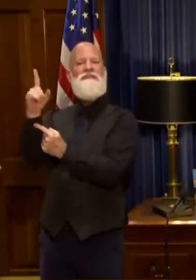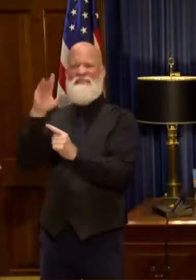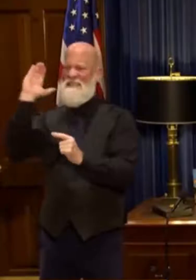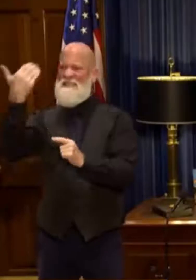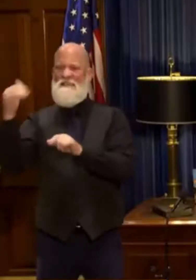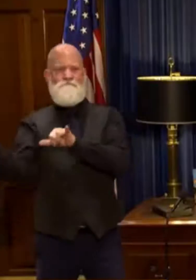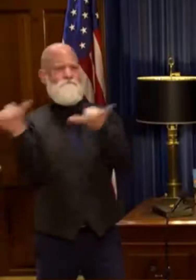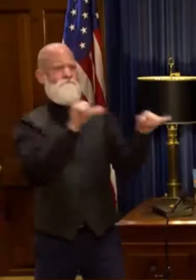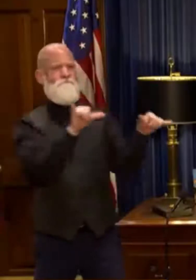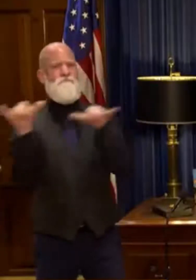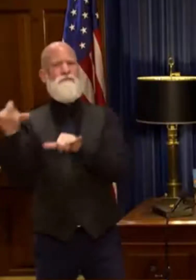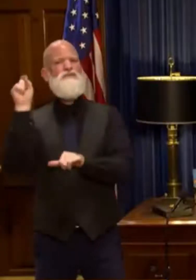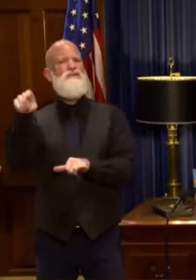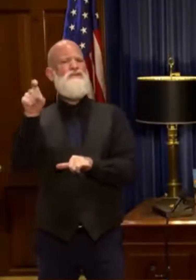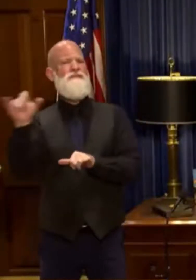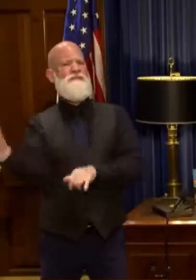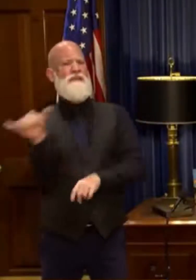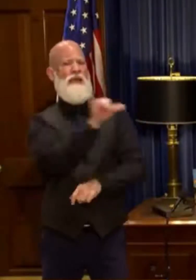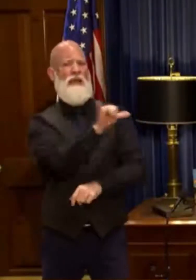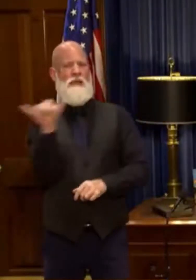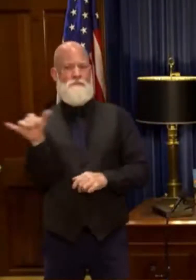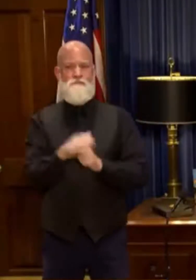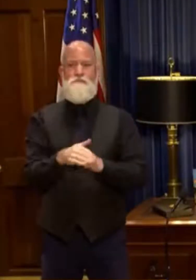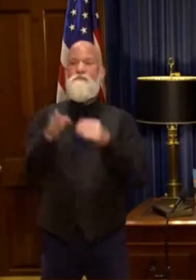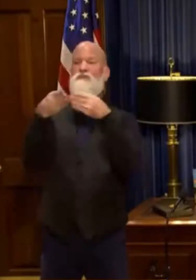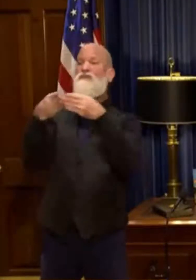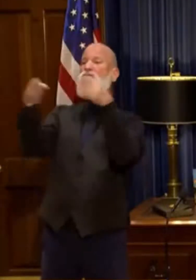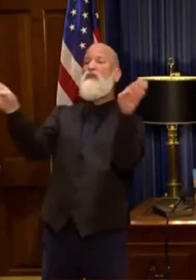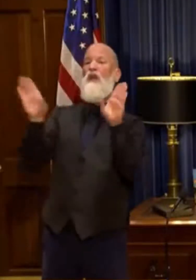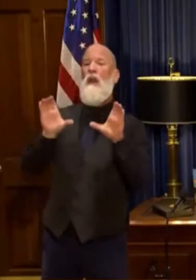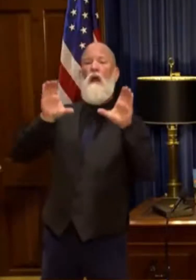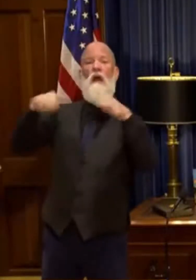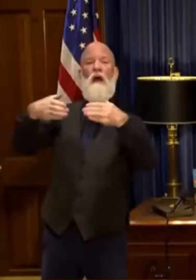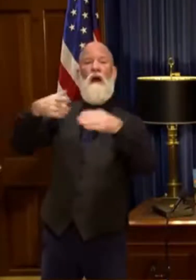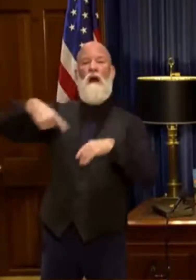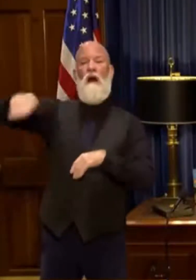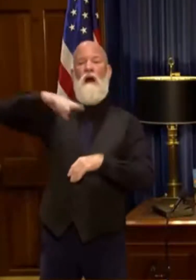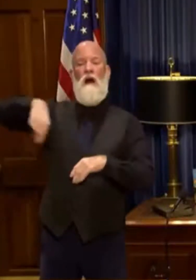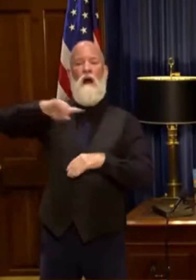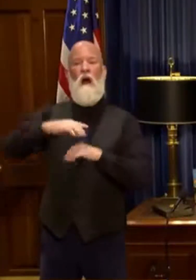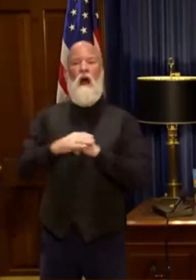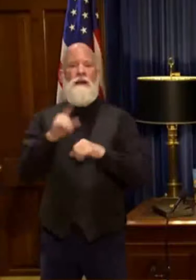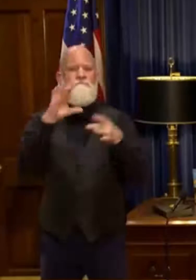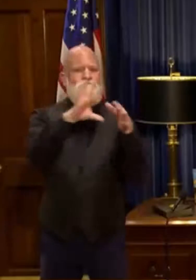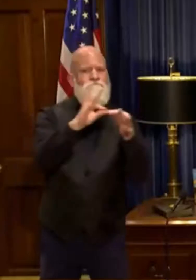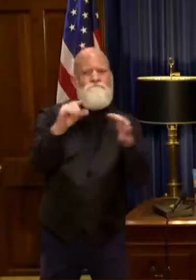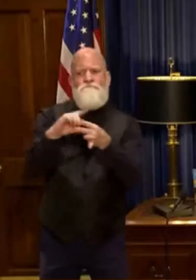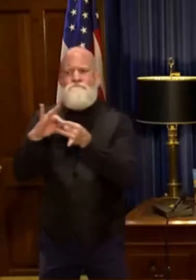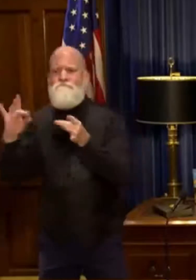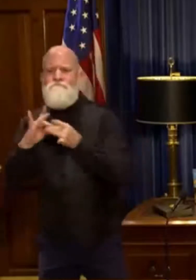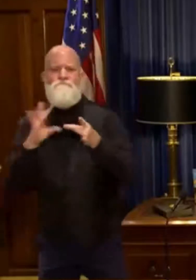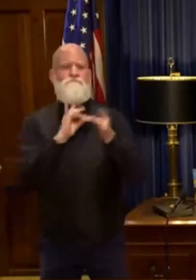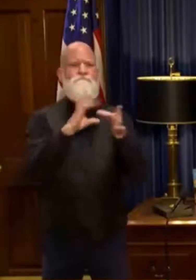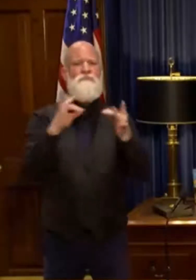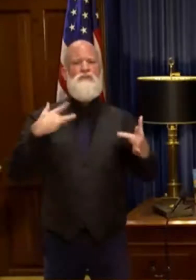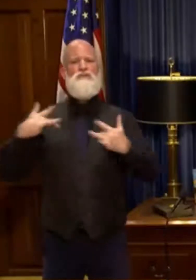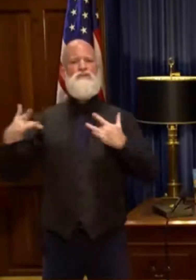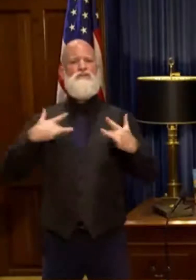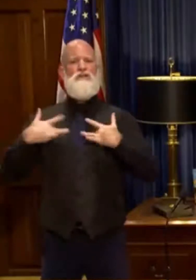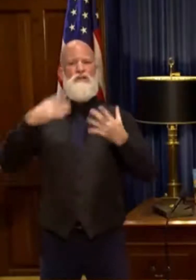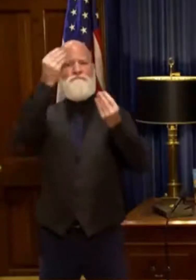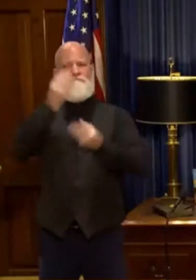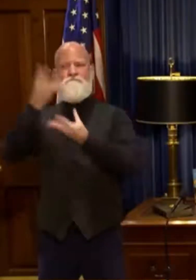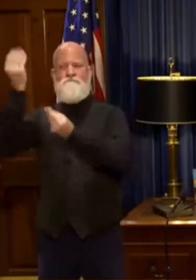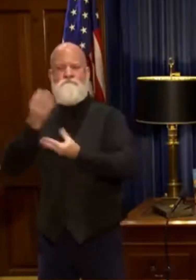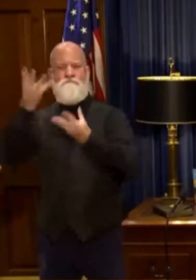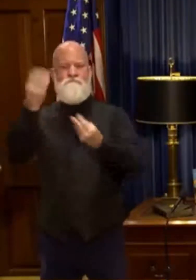members of the General Assembly, and I appreciate their input and share their concern. I look forward to working with Lieutenant